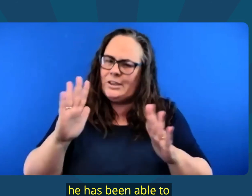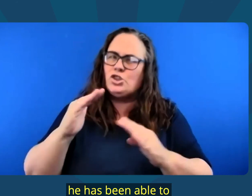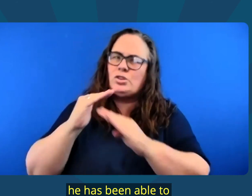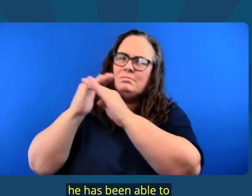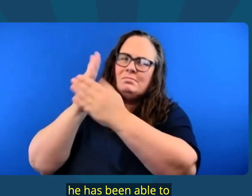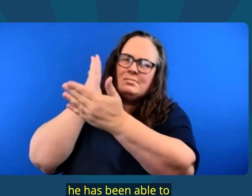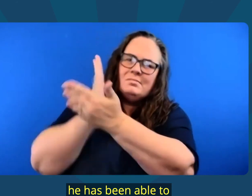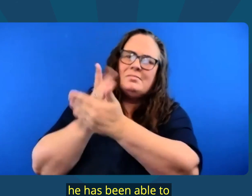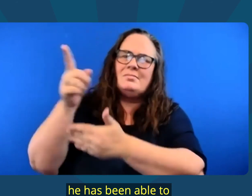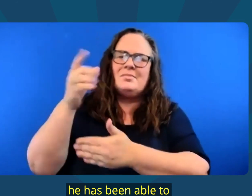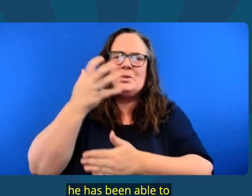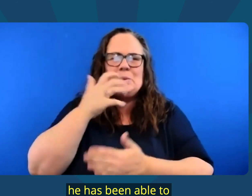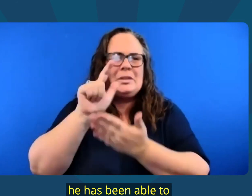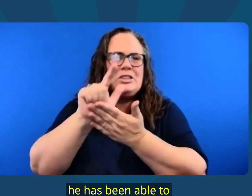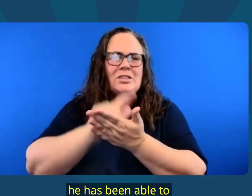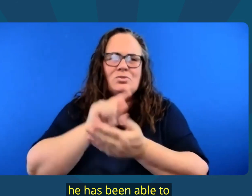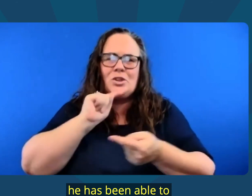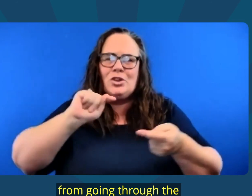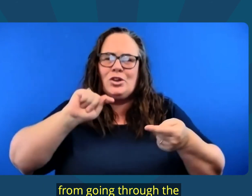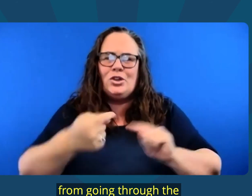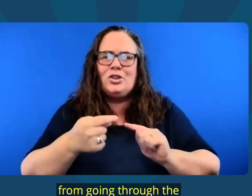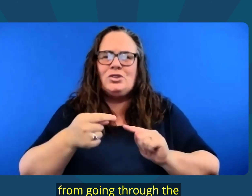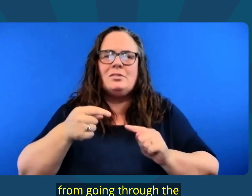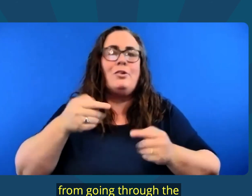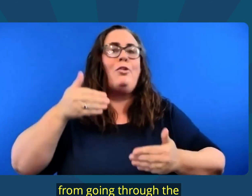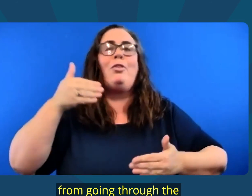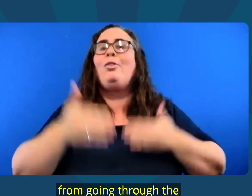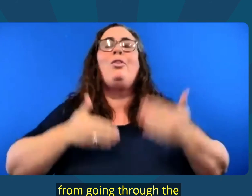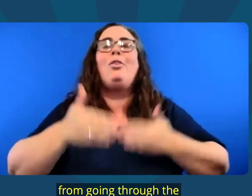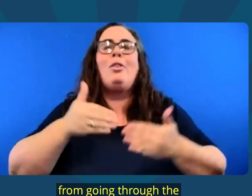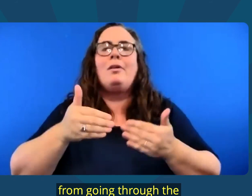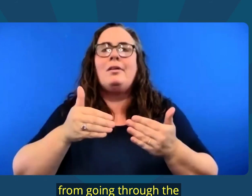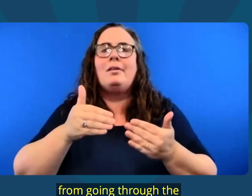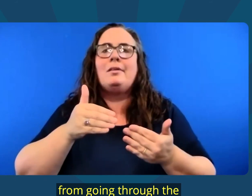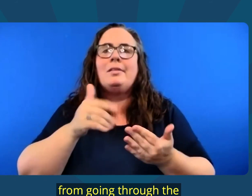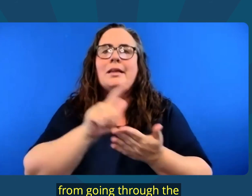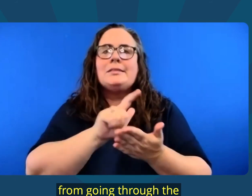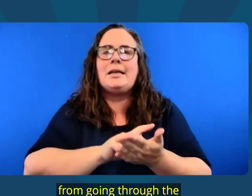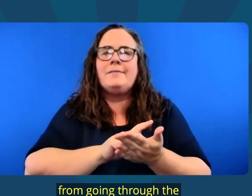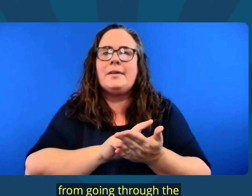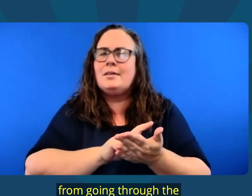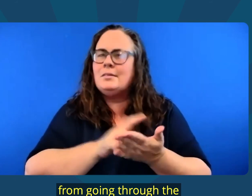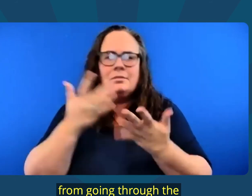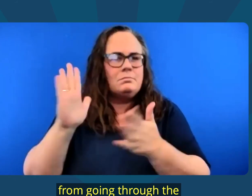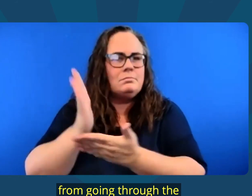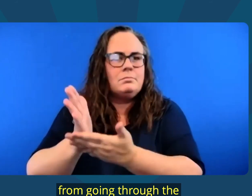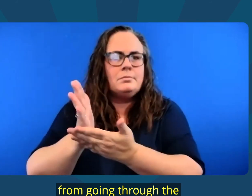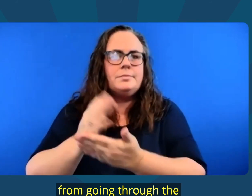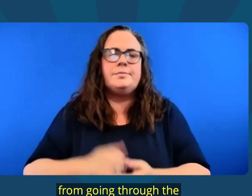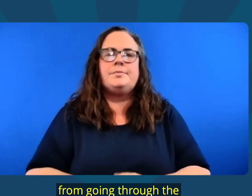been able to stop hurtful legislation from going through the legislative process.